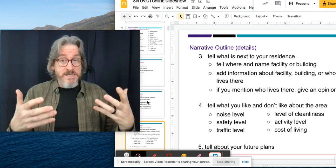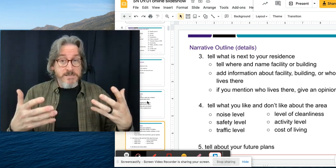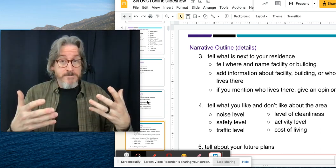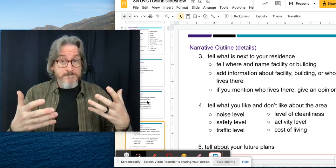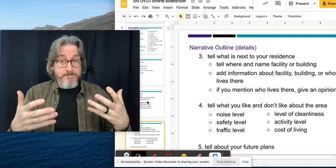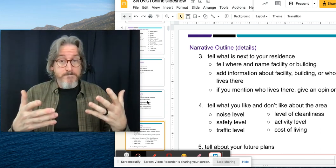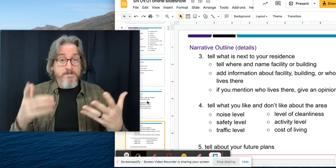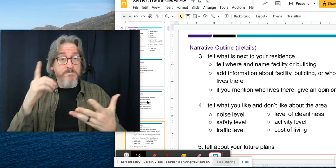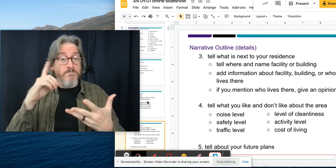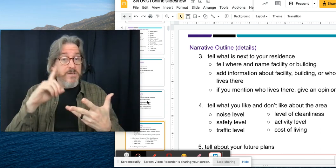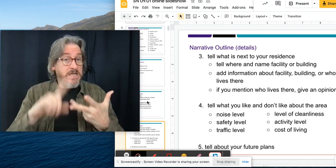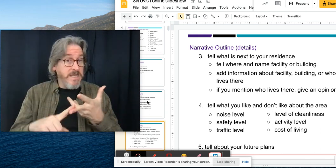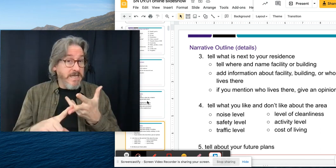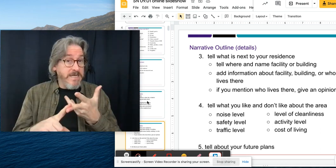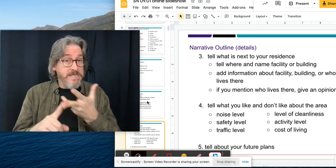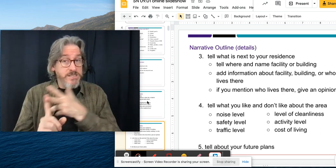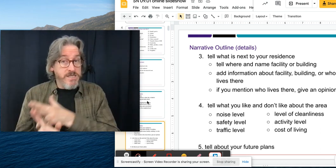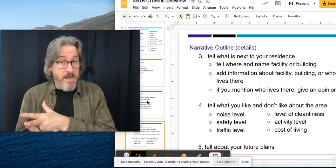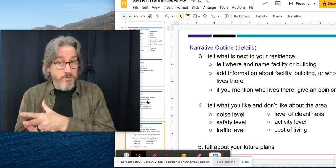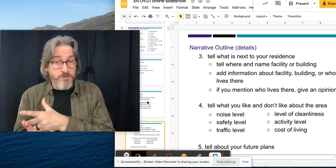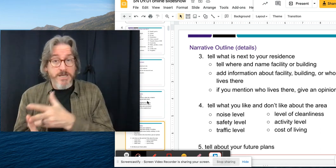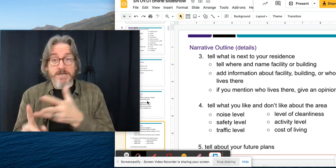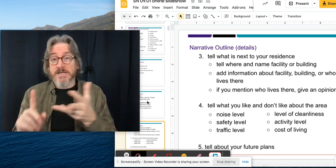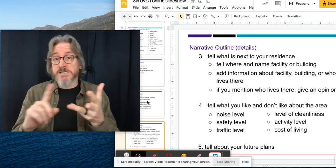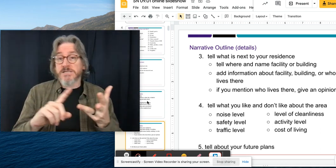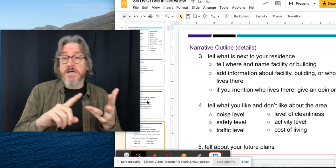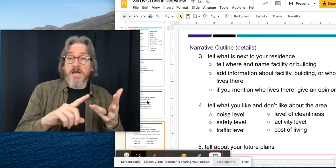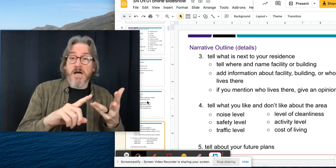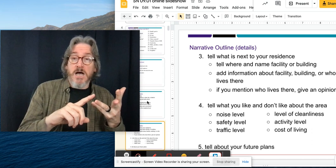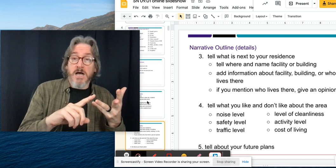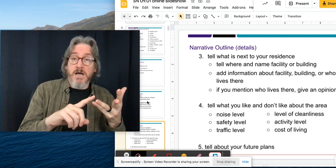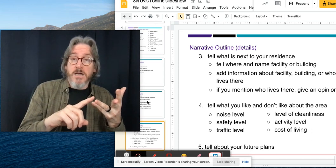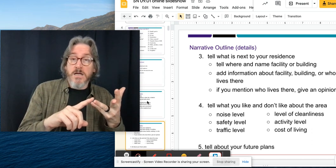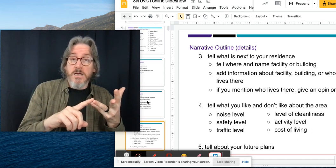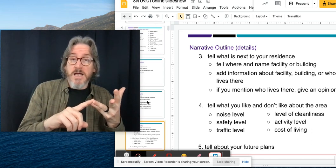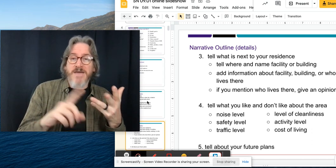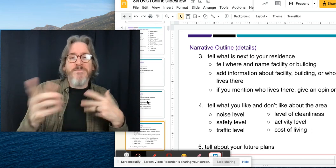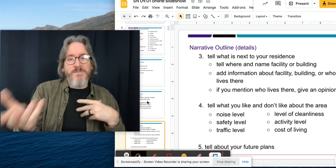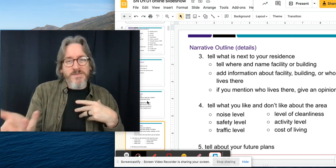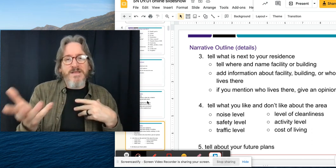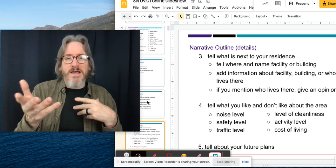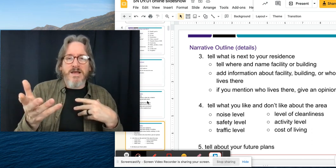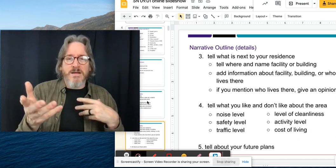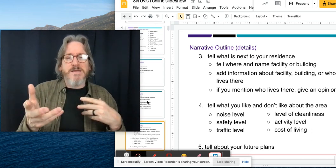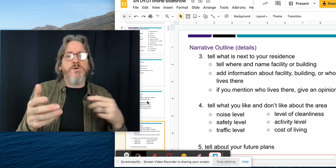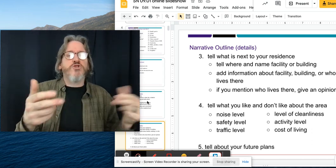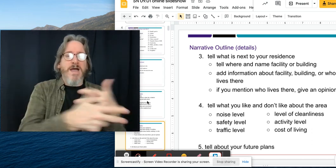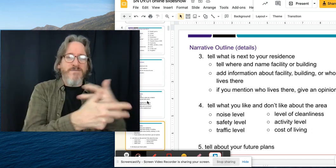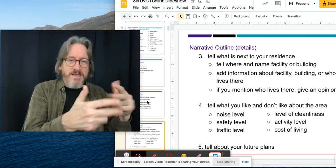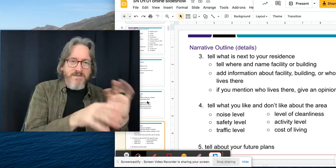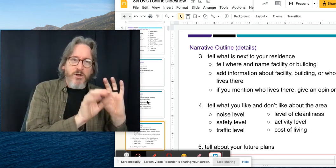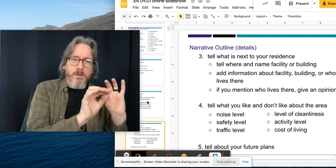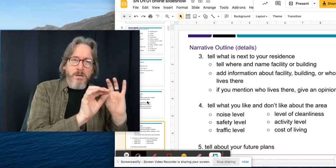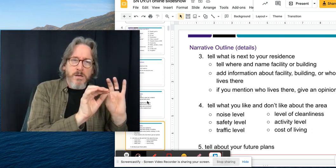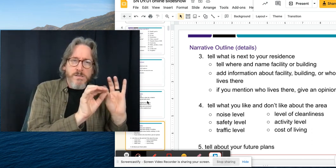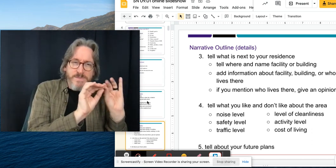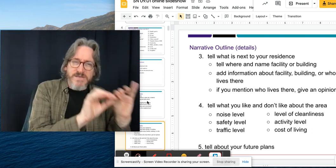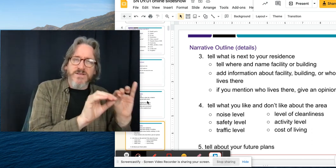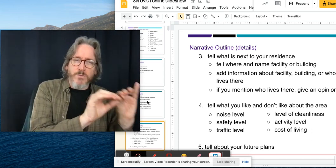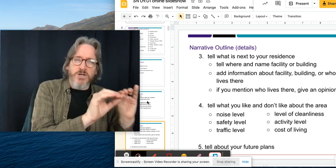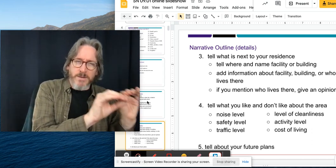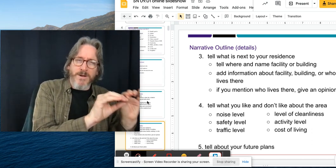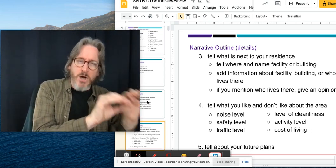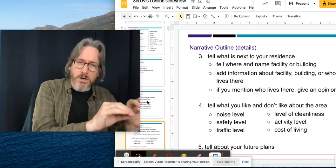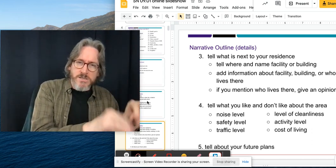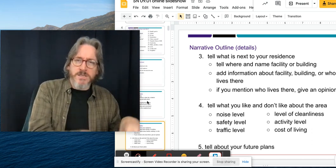much business, cleanliness, how dirty it is, and I suppose traffic level